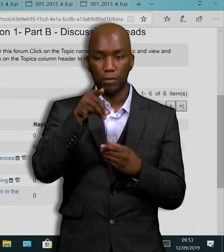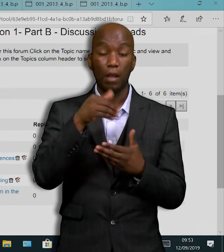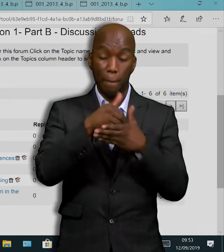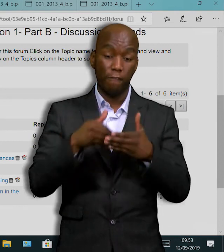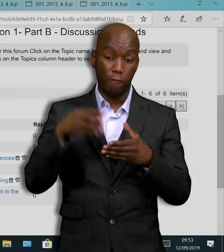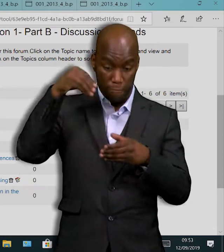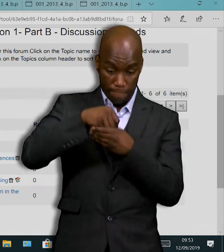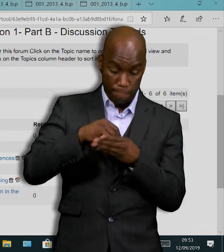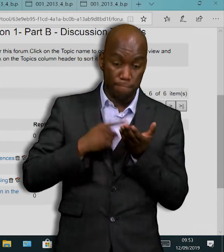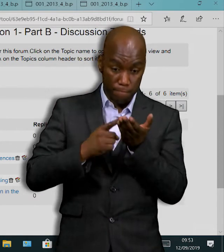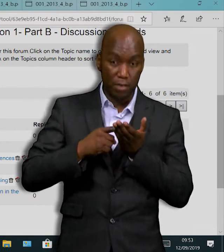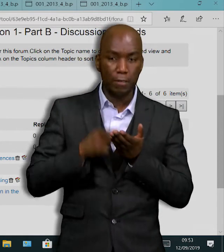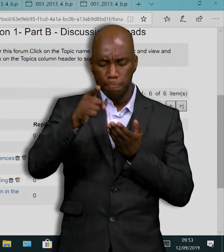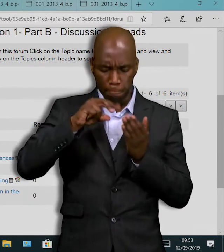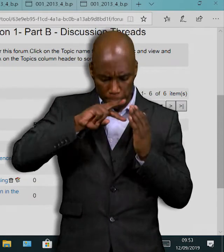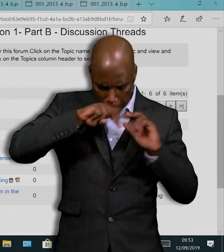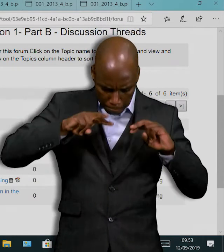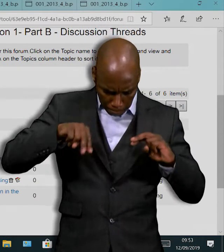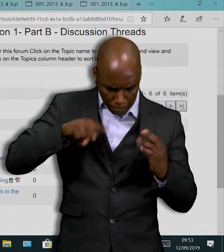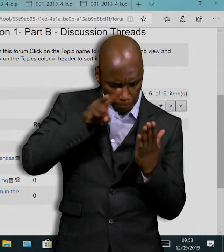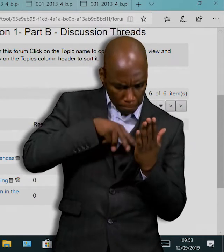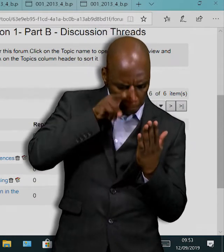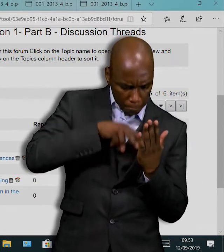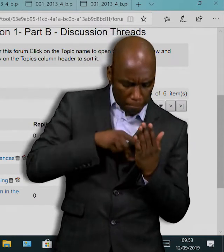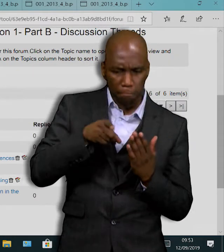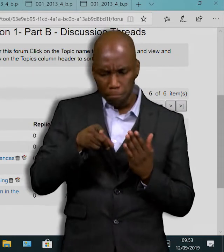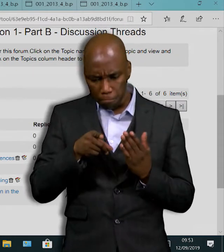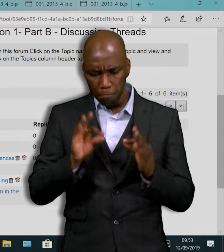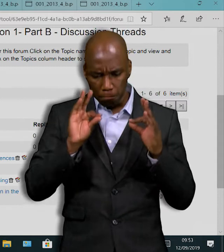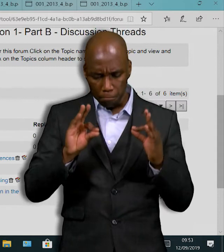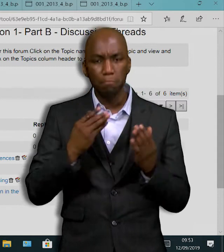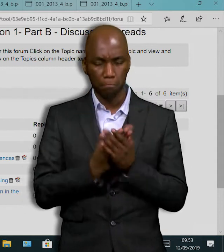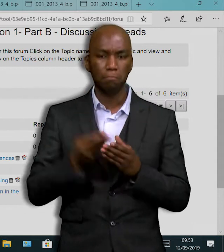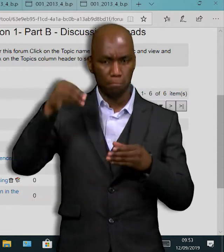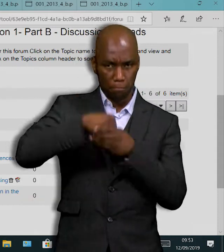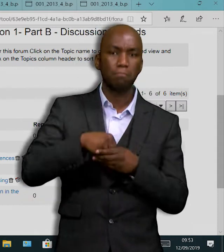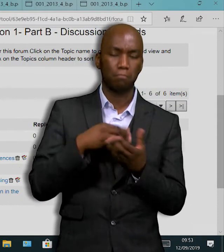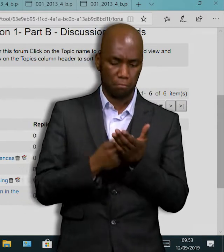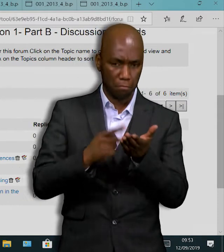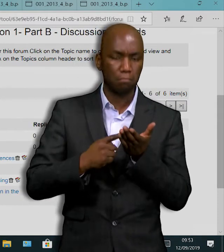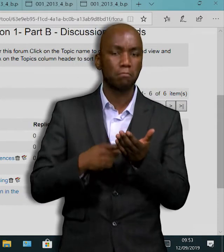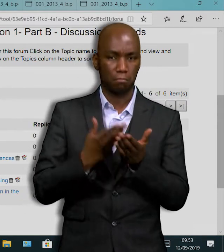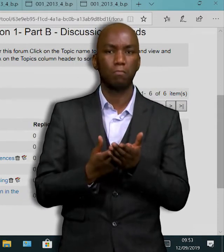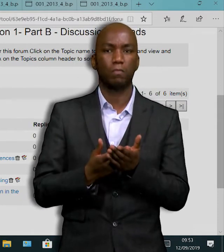Look at the title of each discussion thread before making a post.